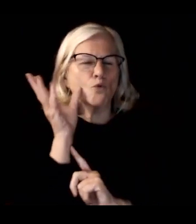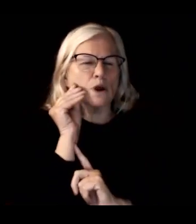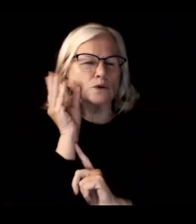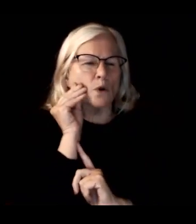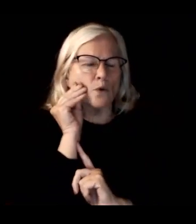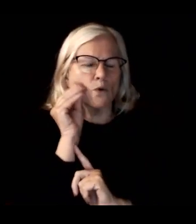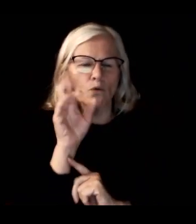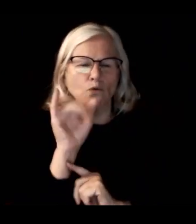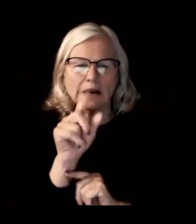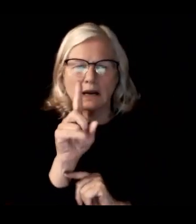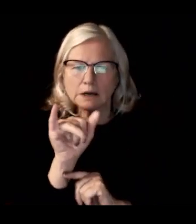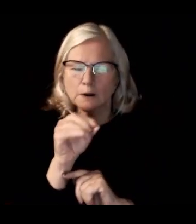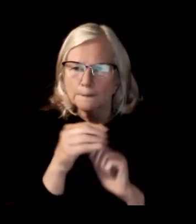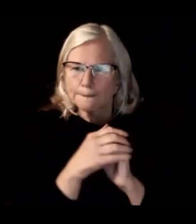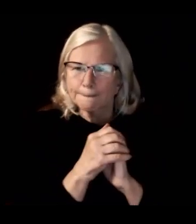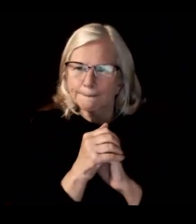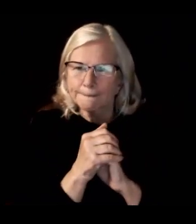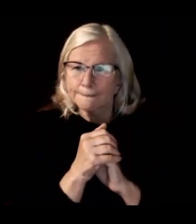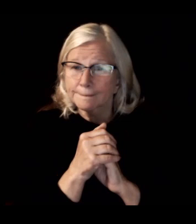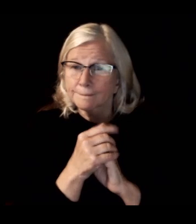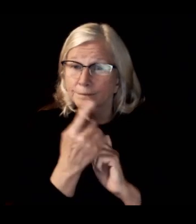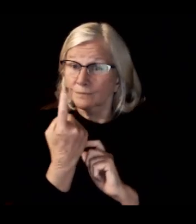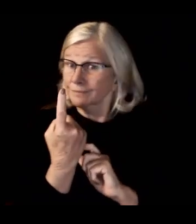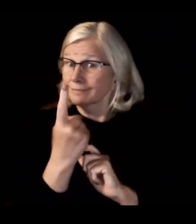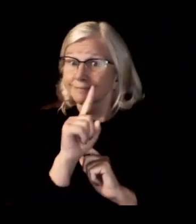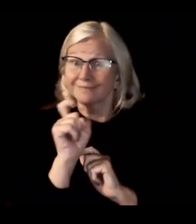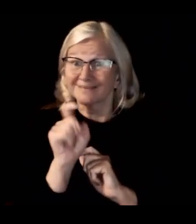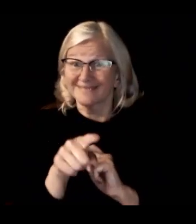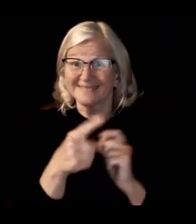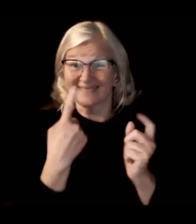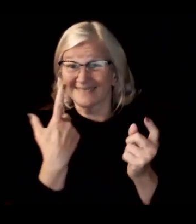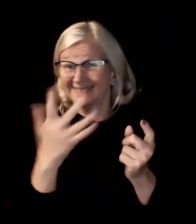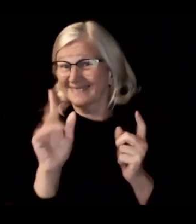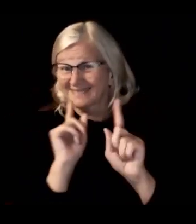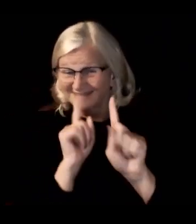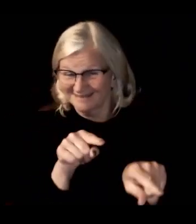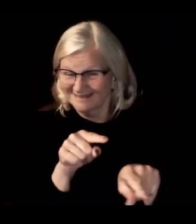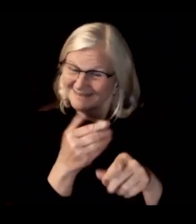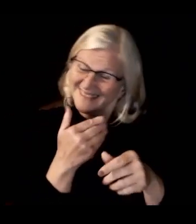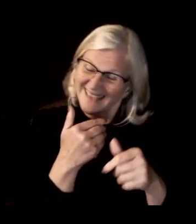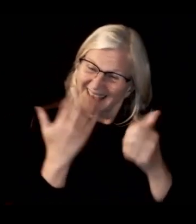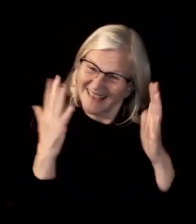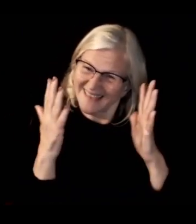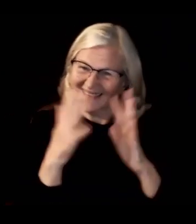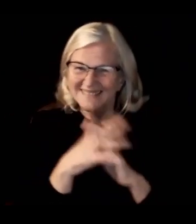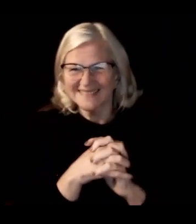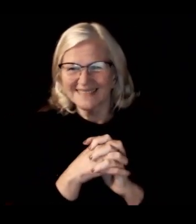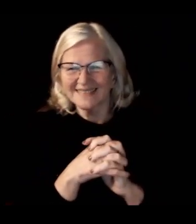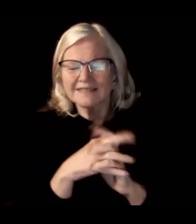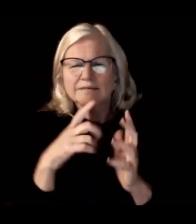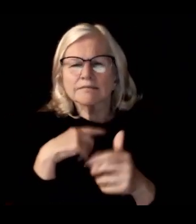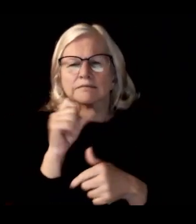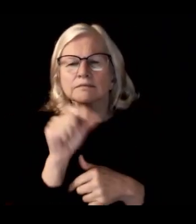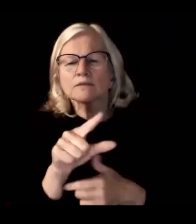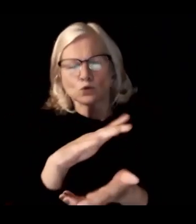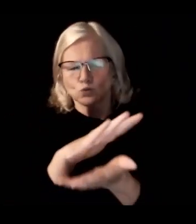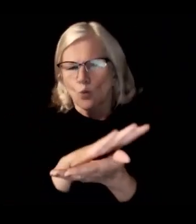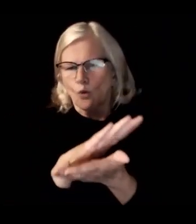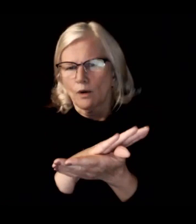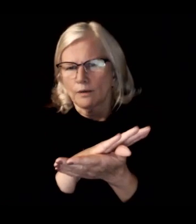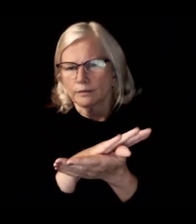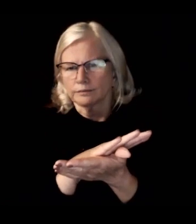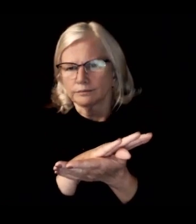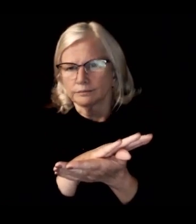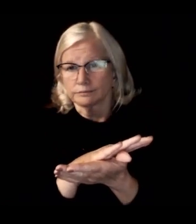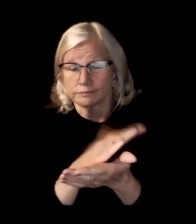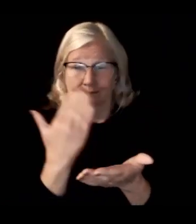So a lot of my questions have already been answered today, but I will ask about schools. I know, we're only now kind of 2